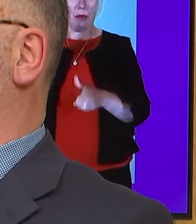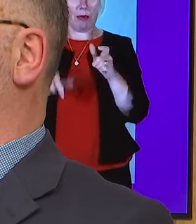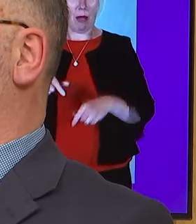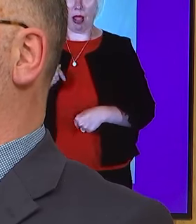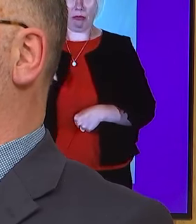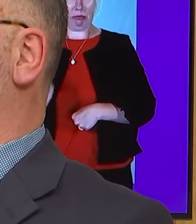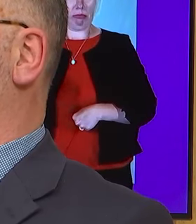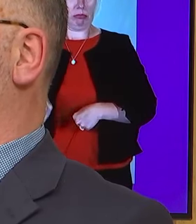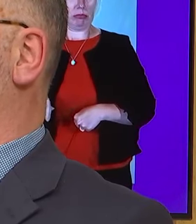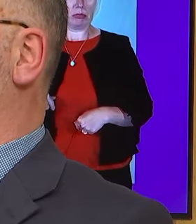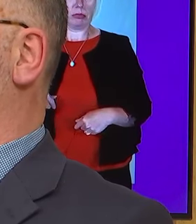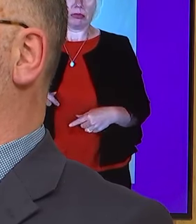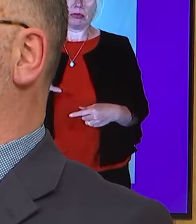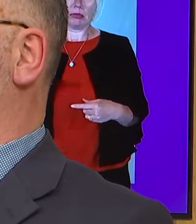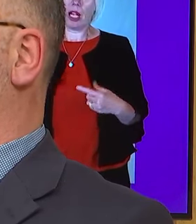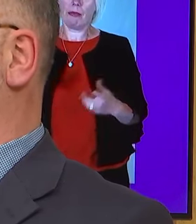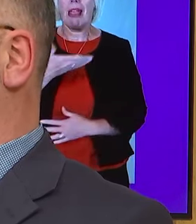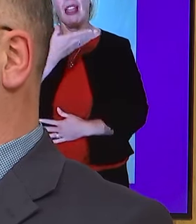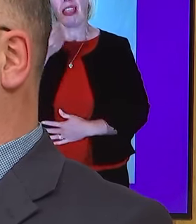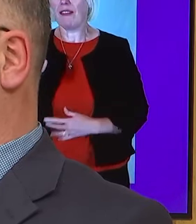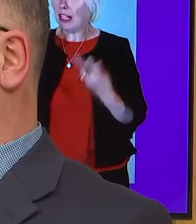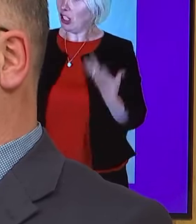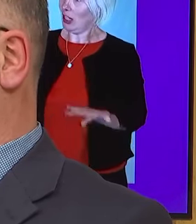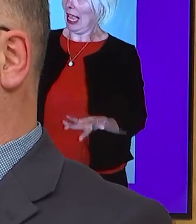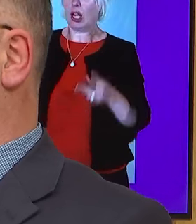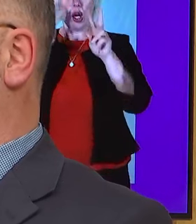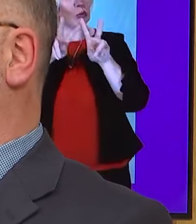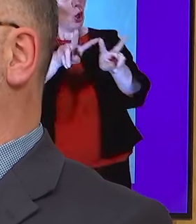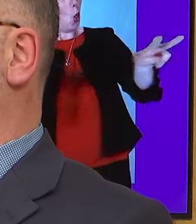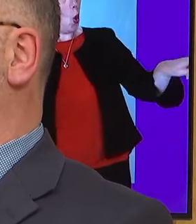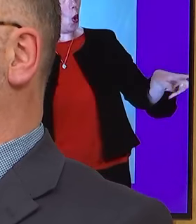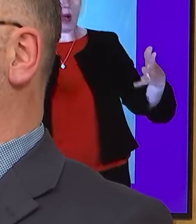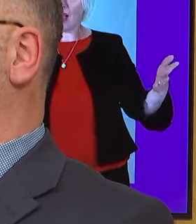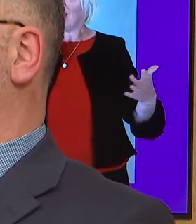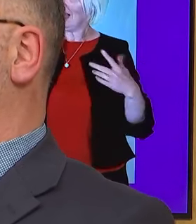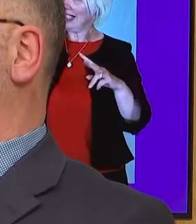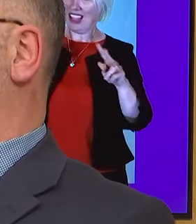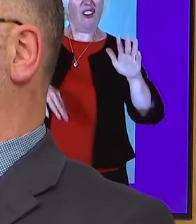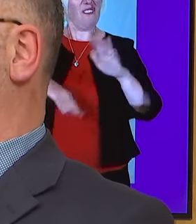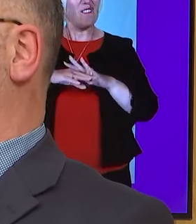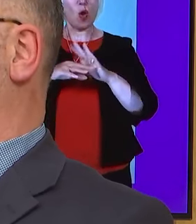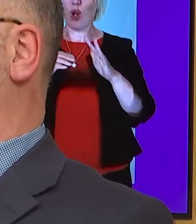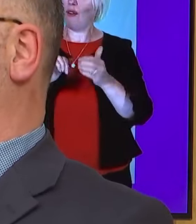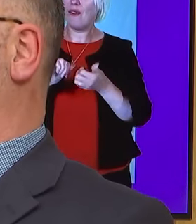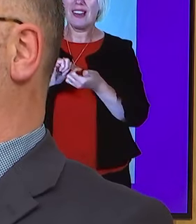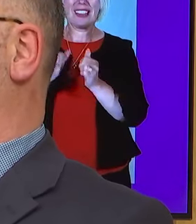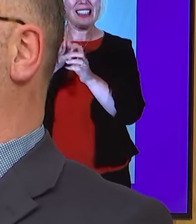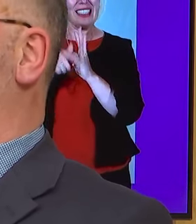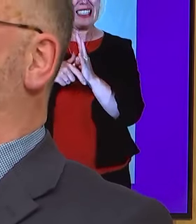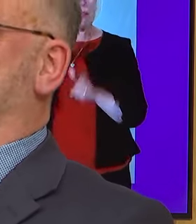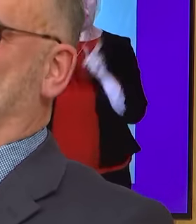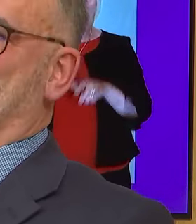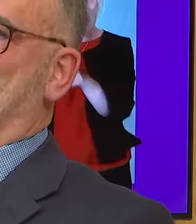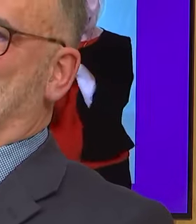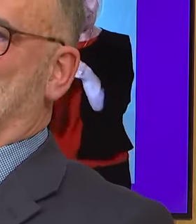that this place, I can't tell you how lovely it is to look out at Parliament and see it full of disabled people and our allies. Genuinely can't say how important